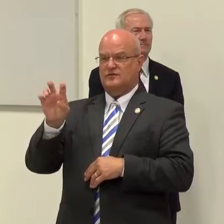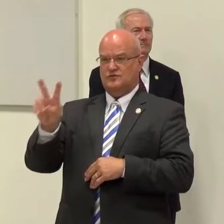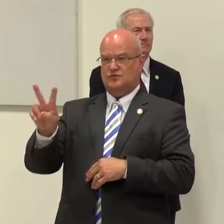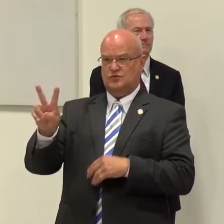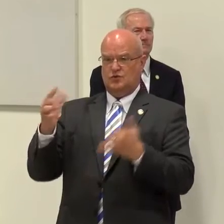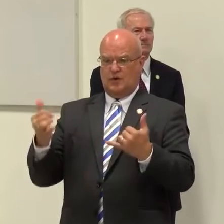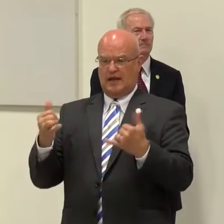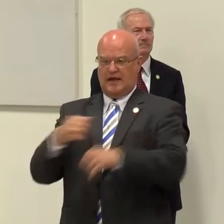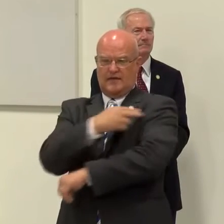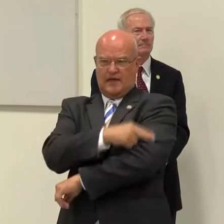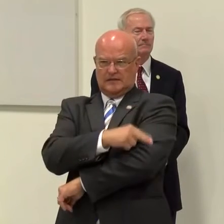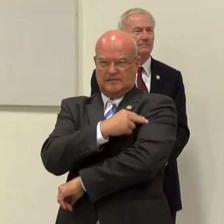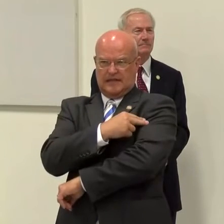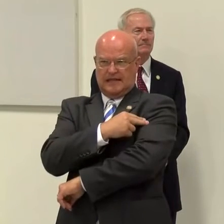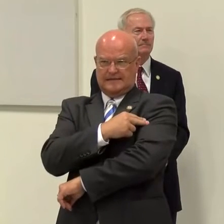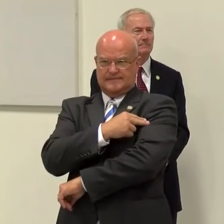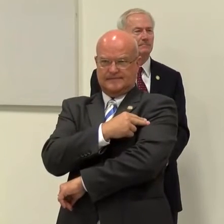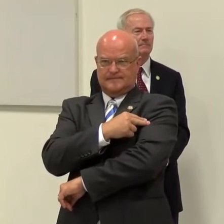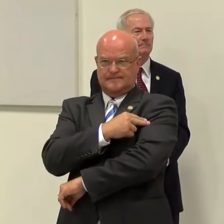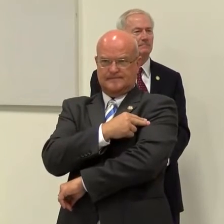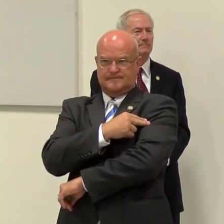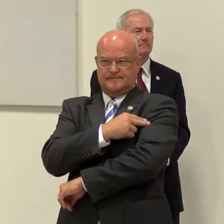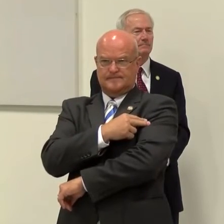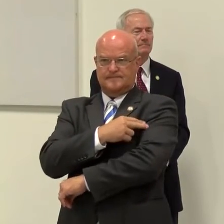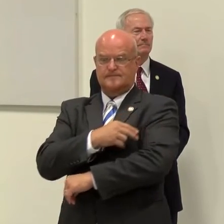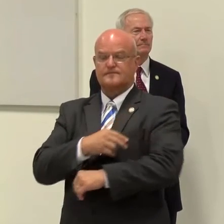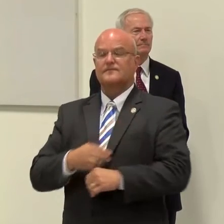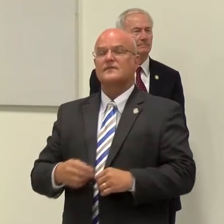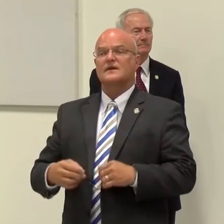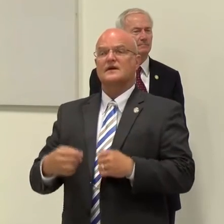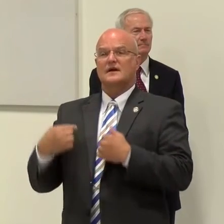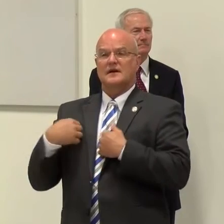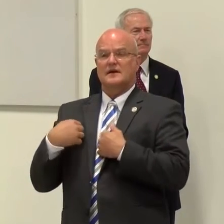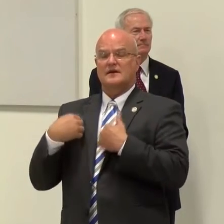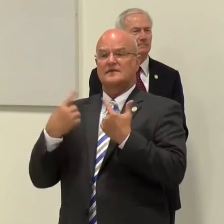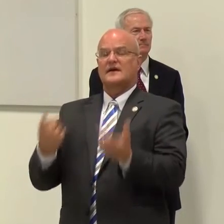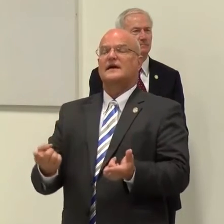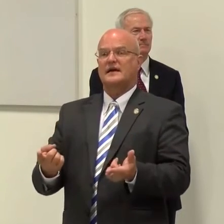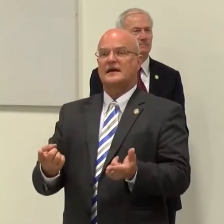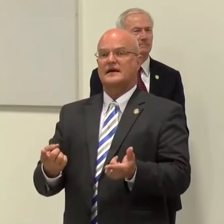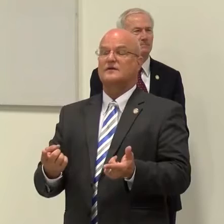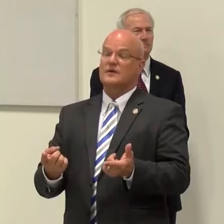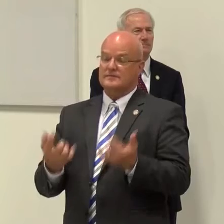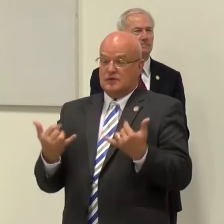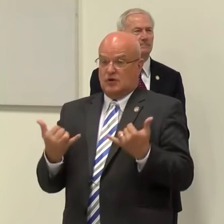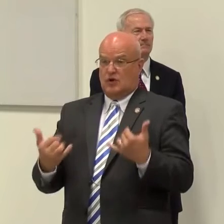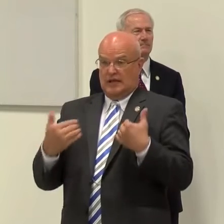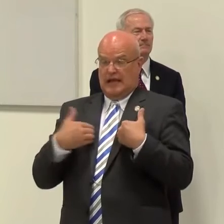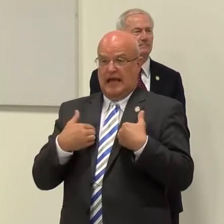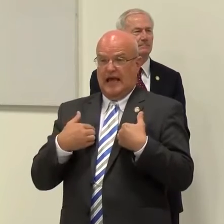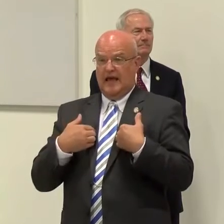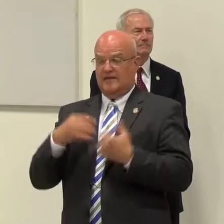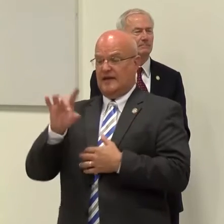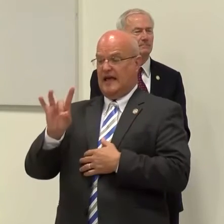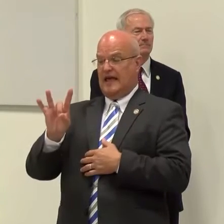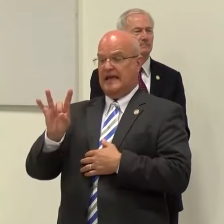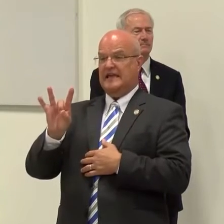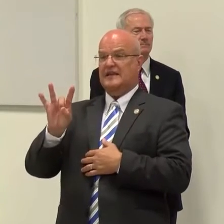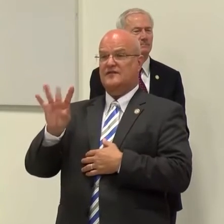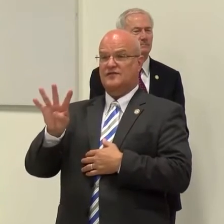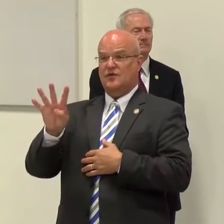402 currently hospitalized. We have had, we currently have